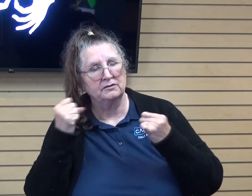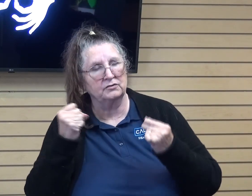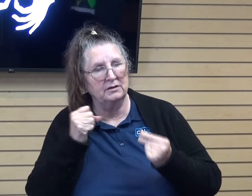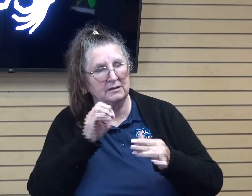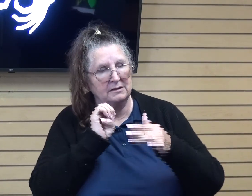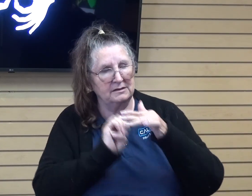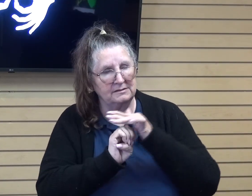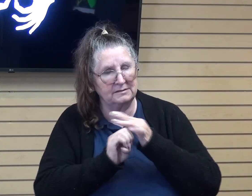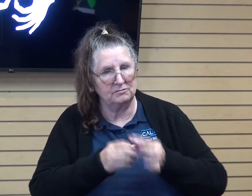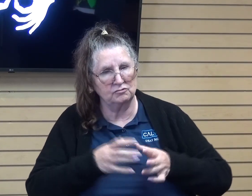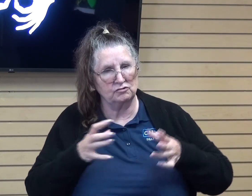so much.